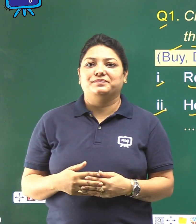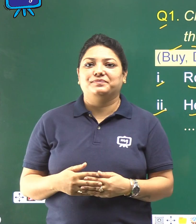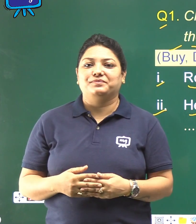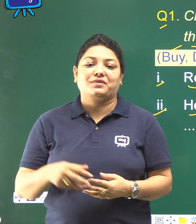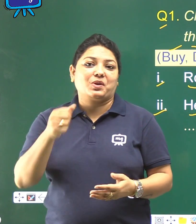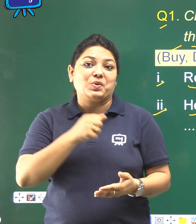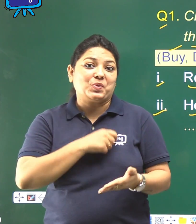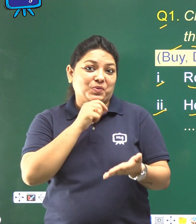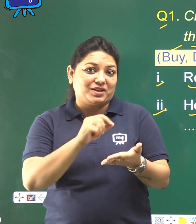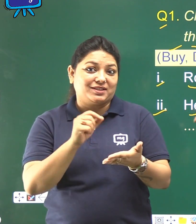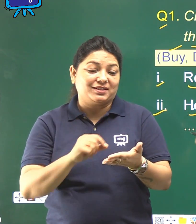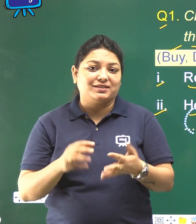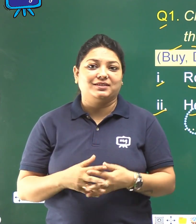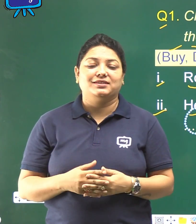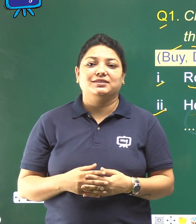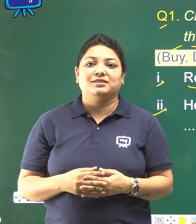So we shall write